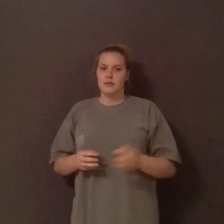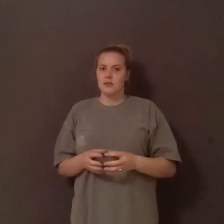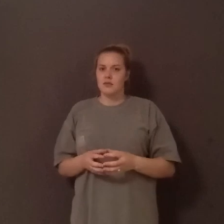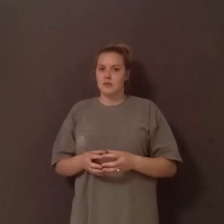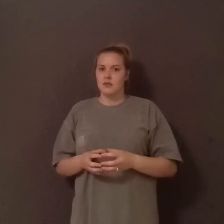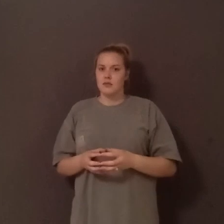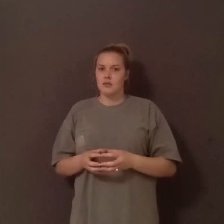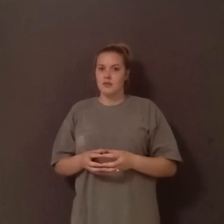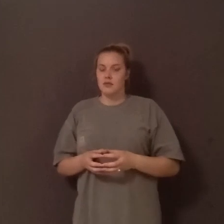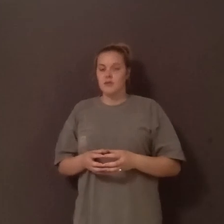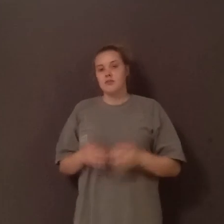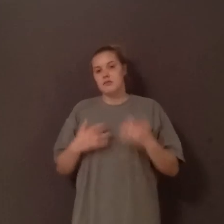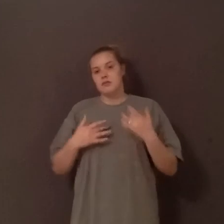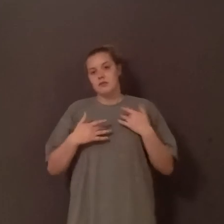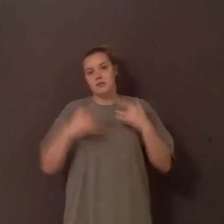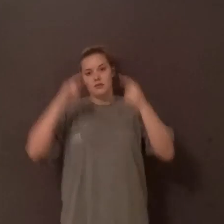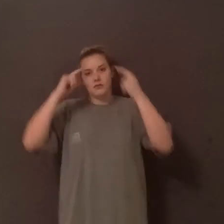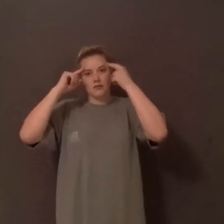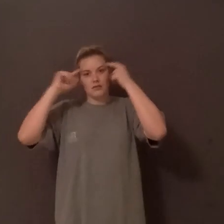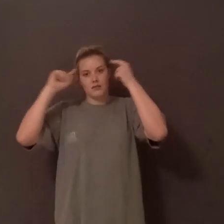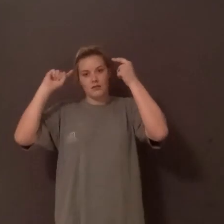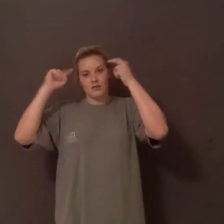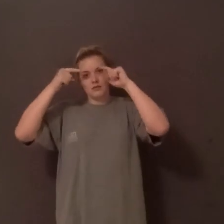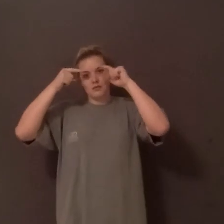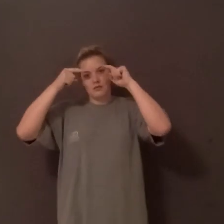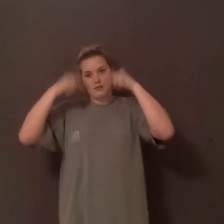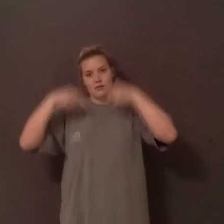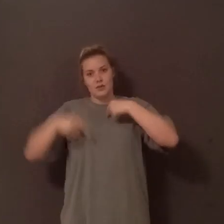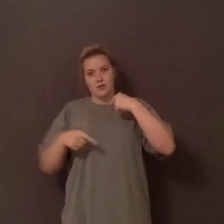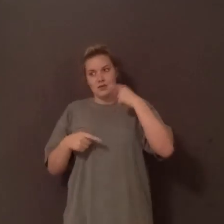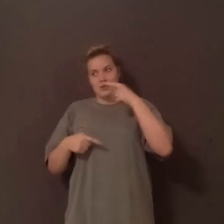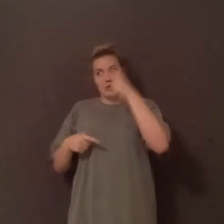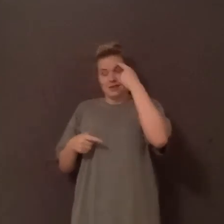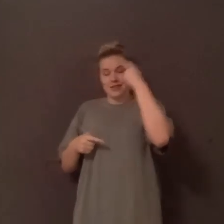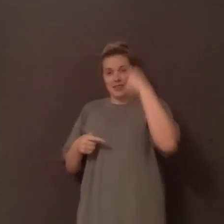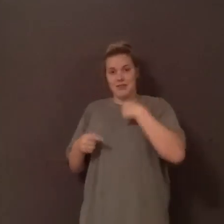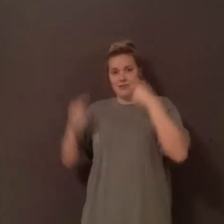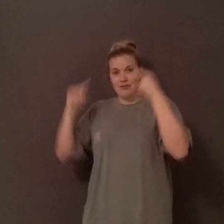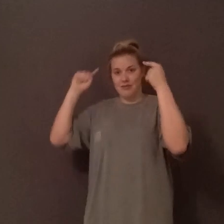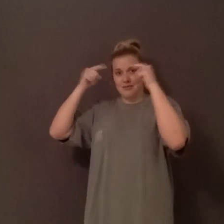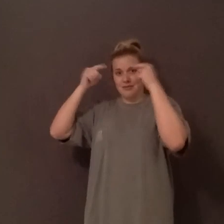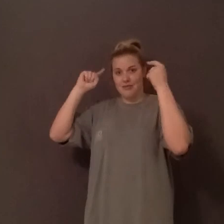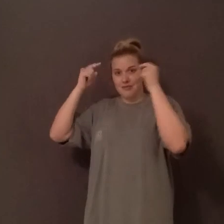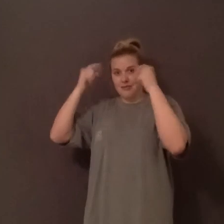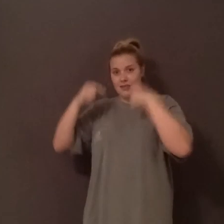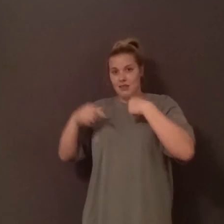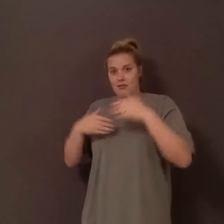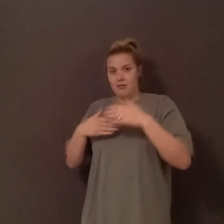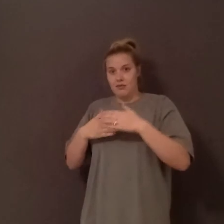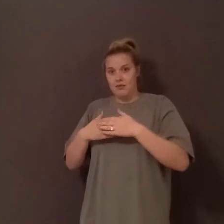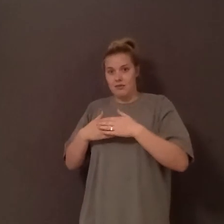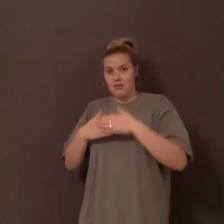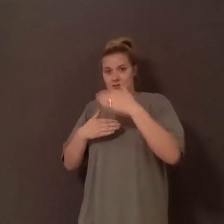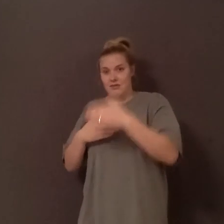brainwashes people. Do I look like I'm brainwashed to you? I'm your neighbor. I'm your best friend. Scientology